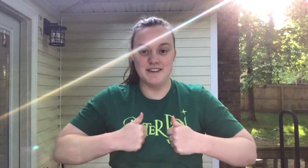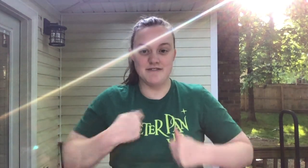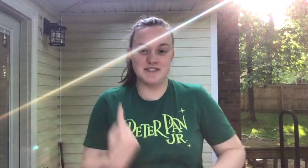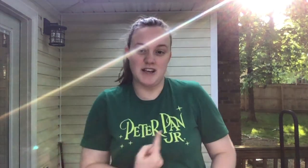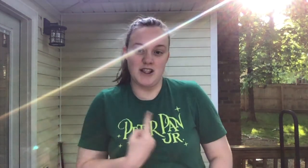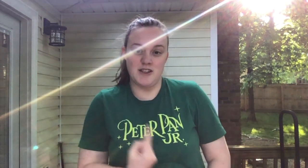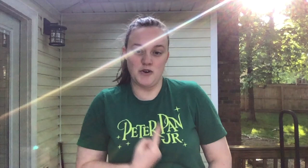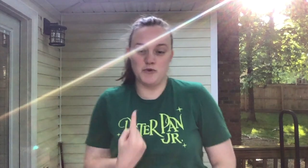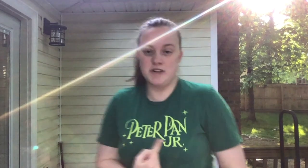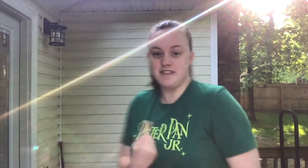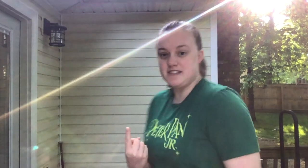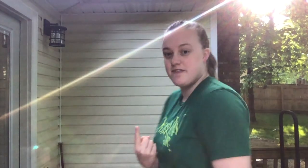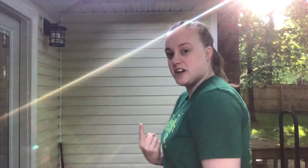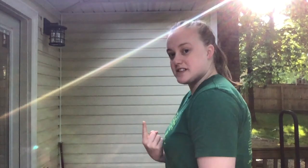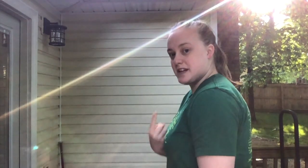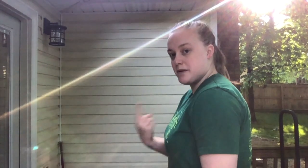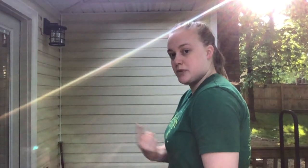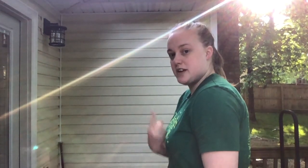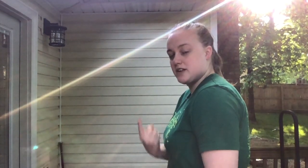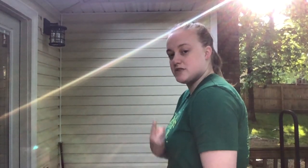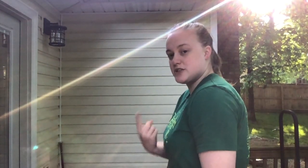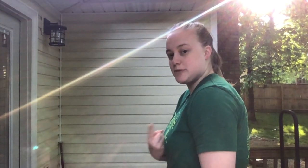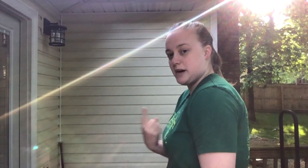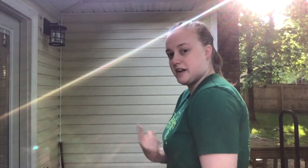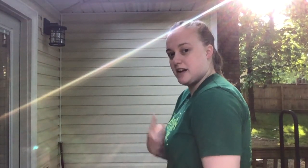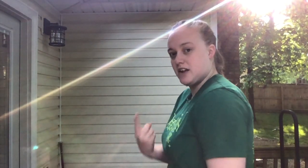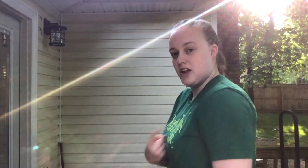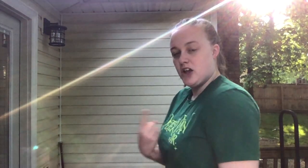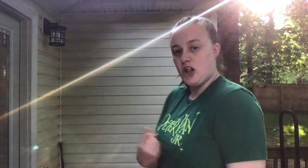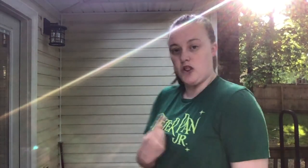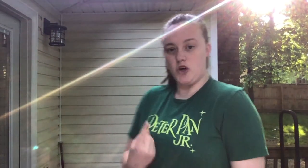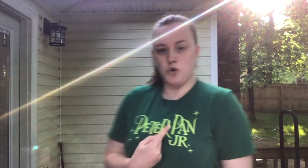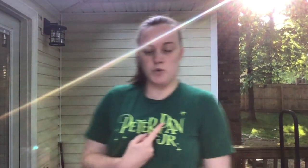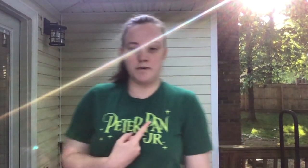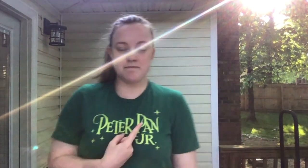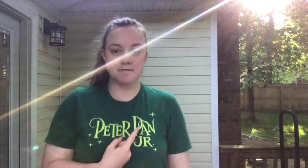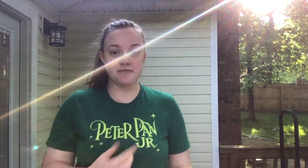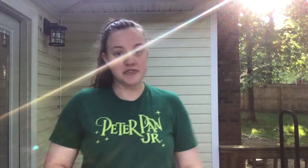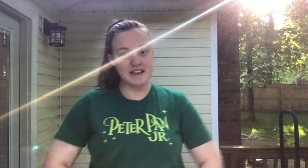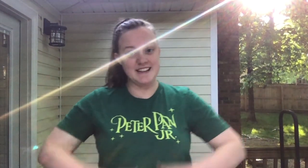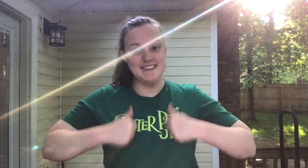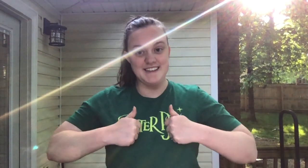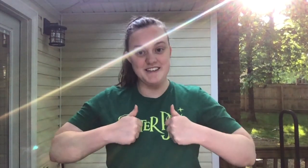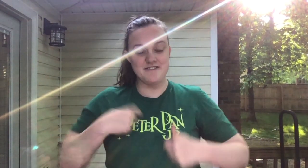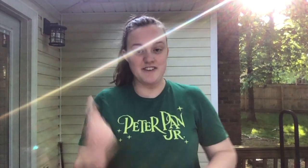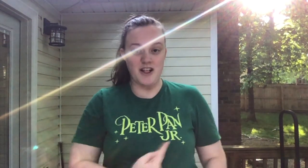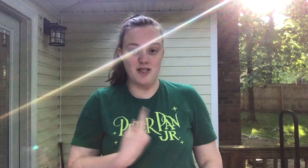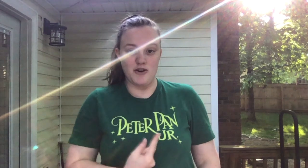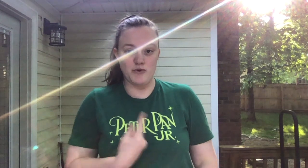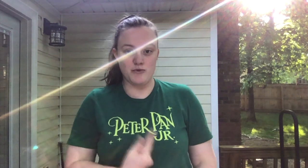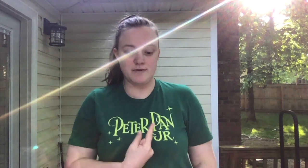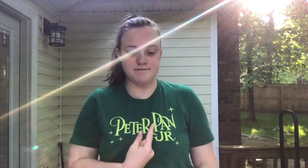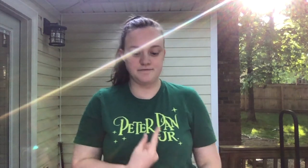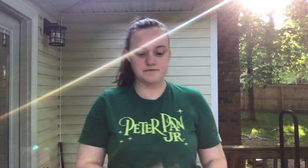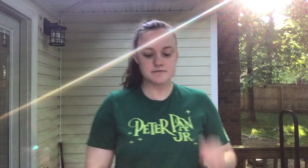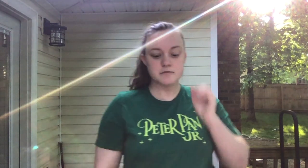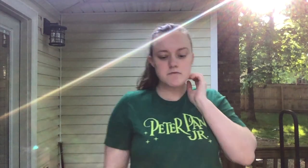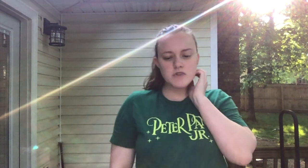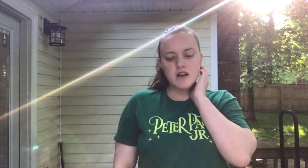Lives alone. And this finger is going to be pretty close to your body. Alone. Live alone.